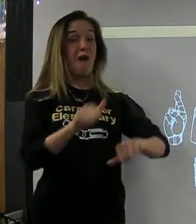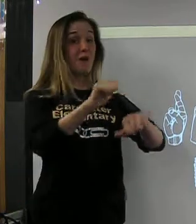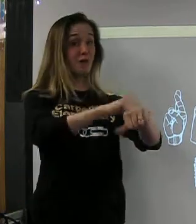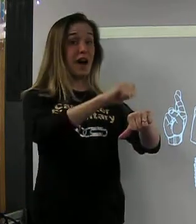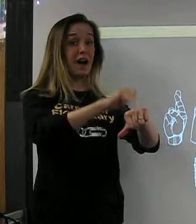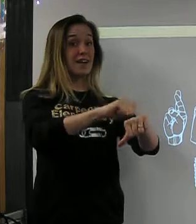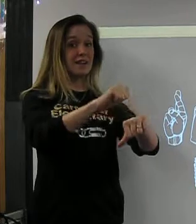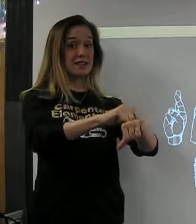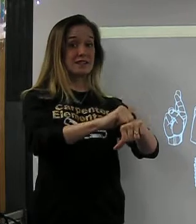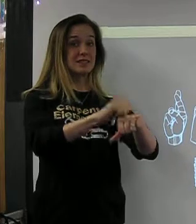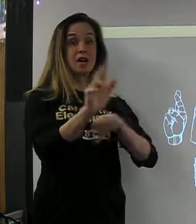Rock.